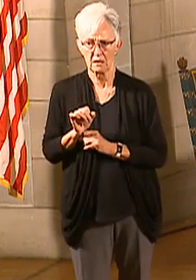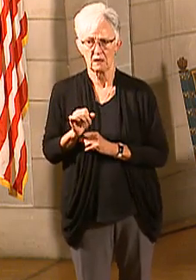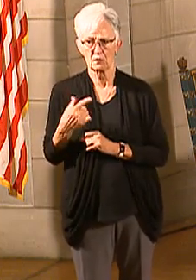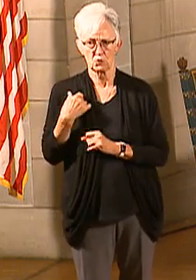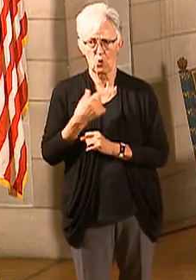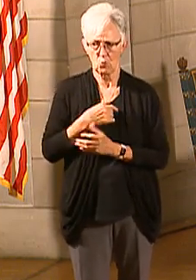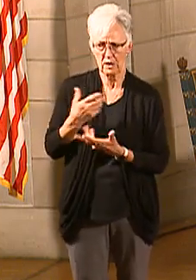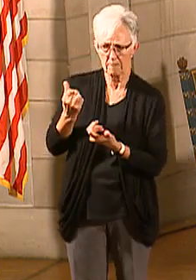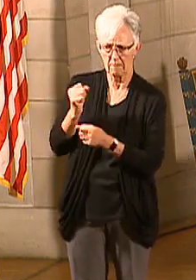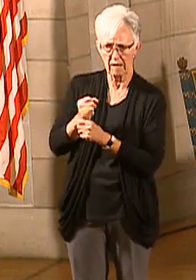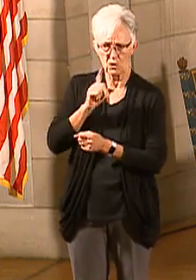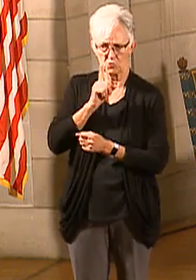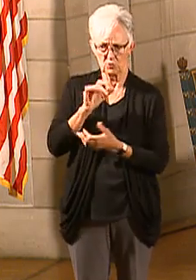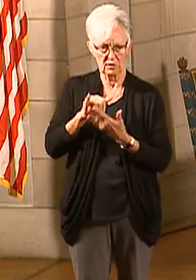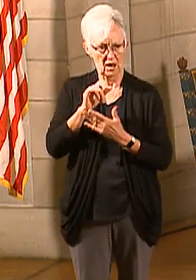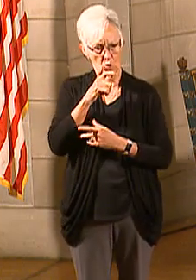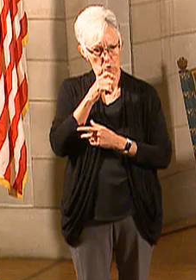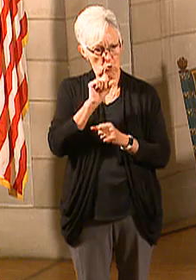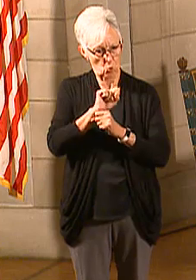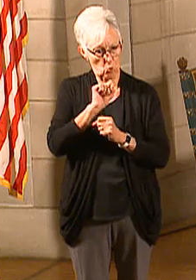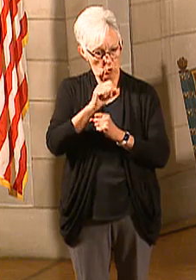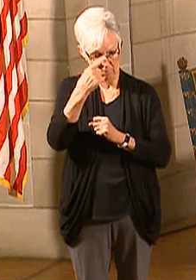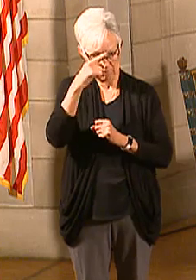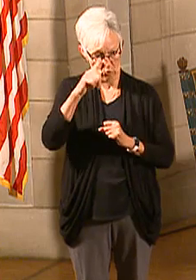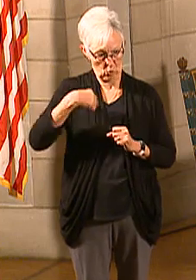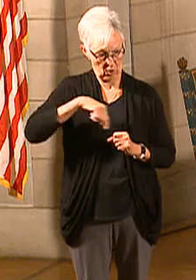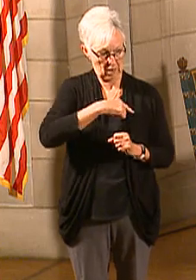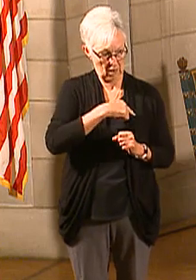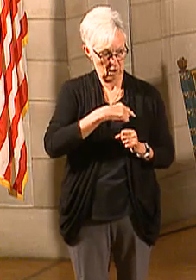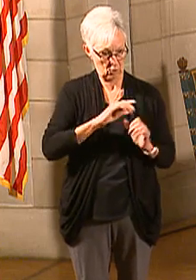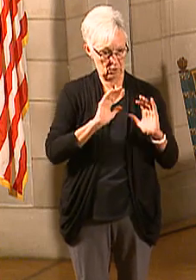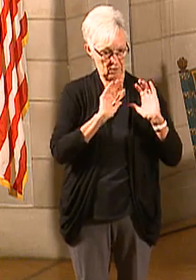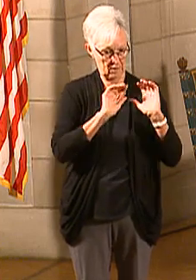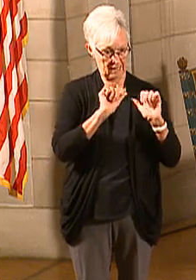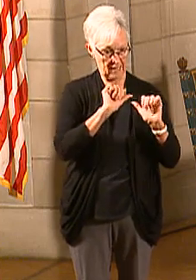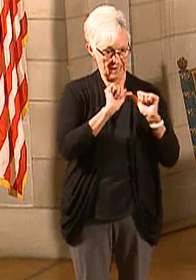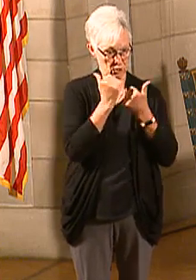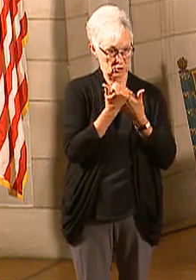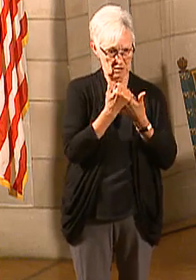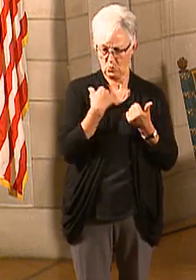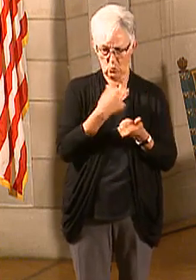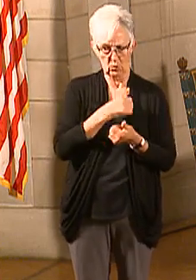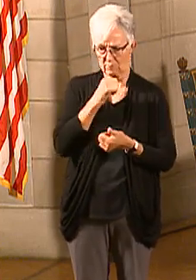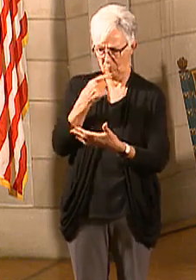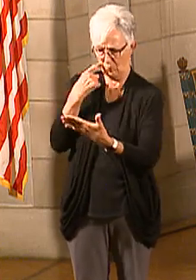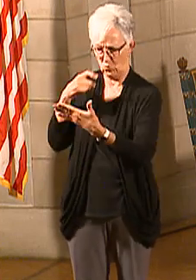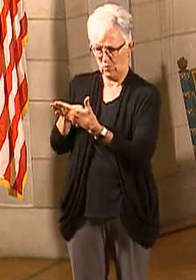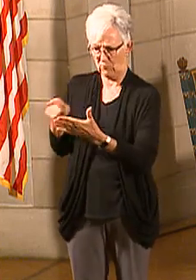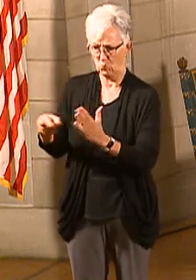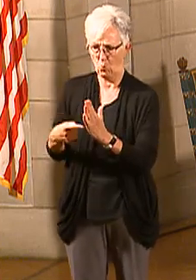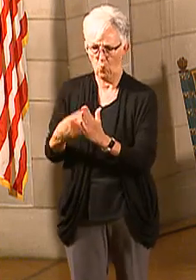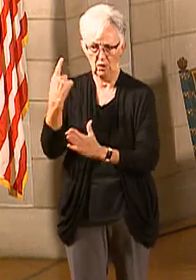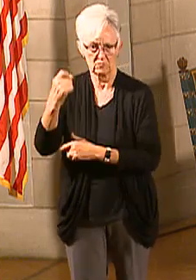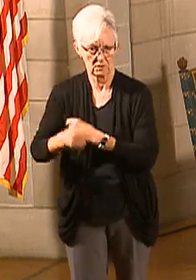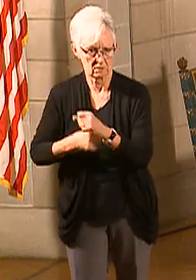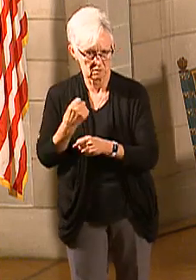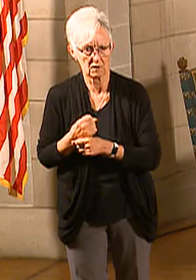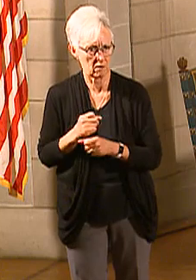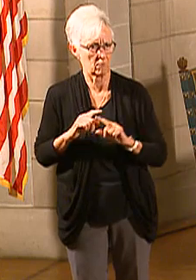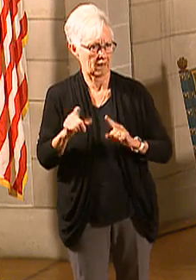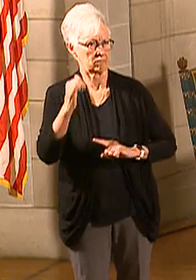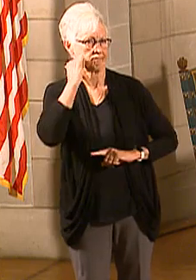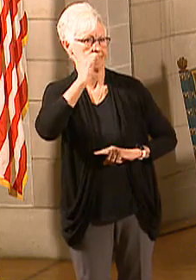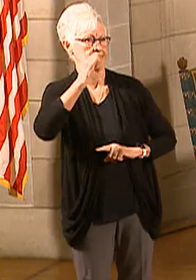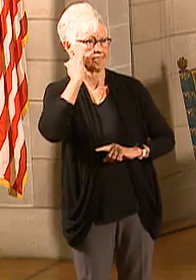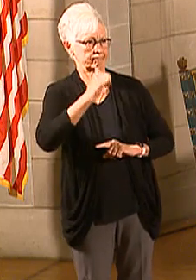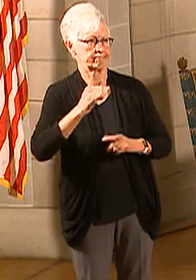year to make sure our teammates understand we don't just recognize them once a year, but this is an ongoing valuing of who they are. We will